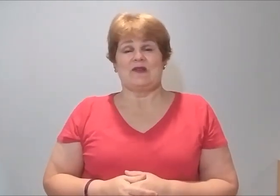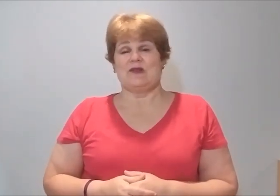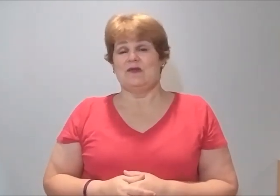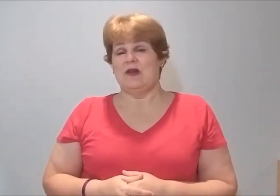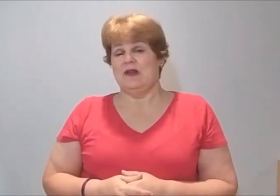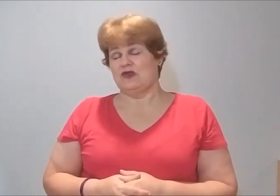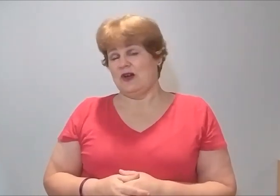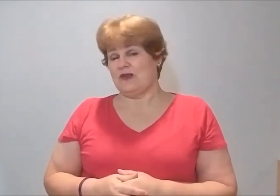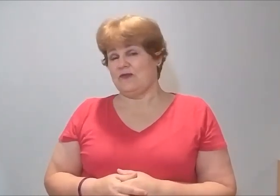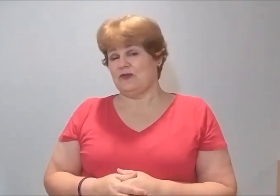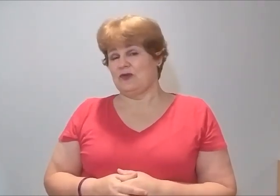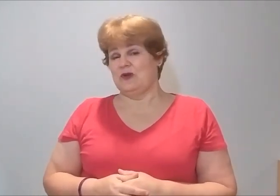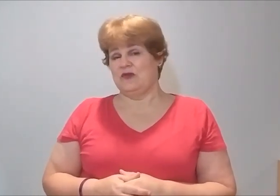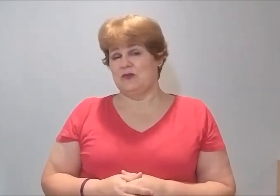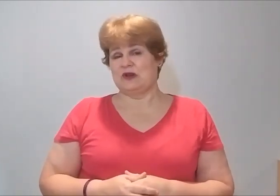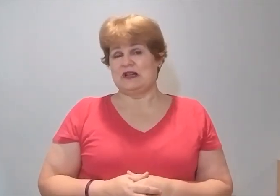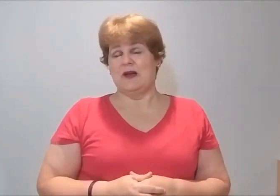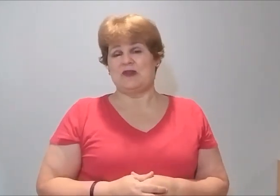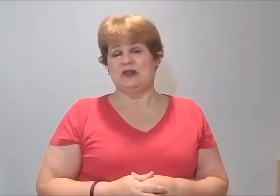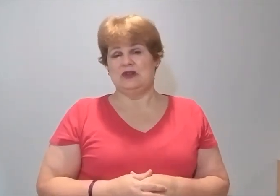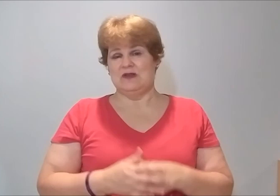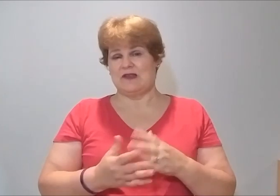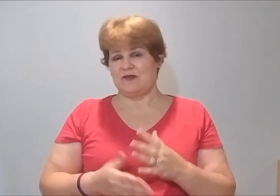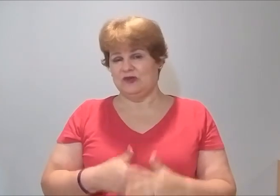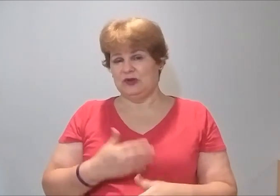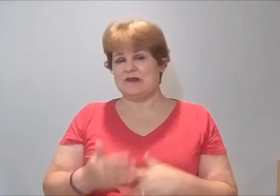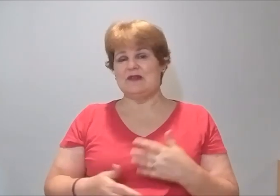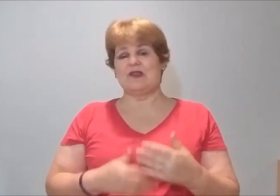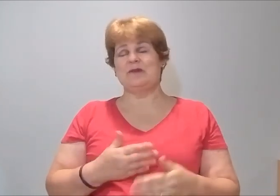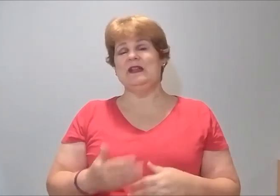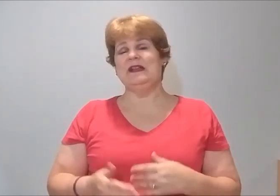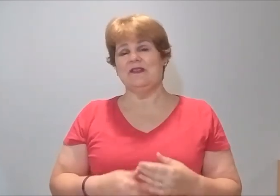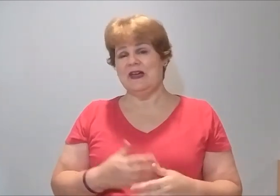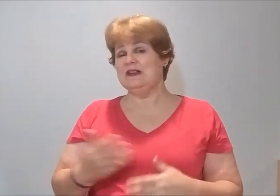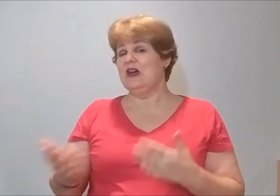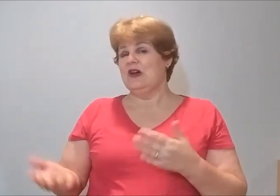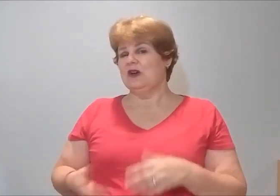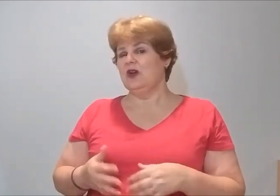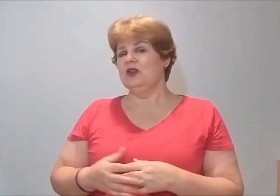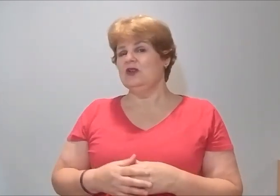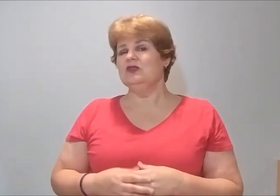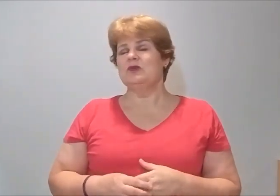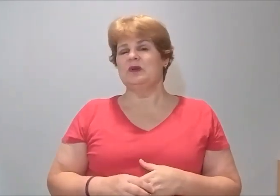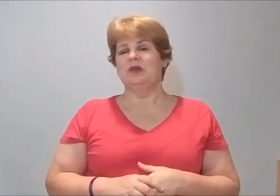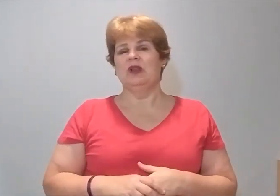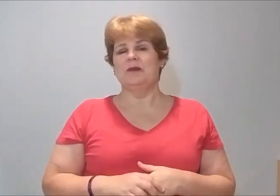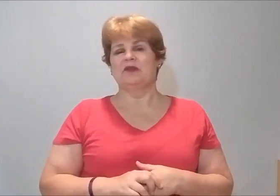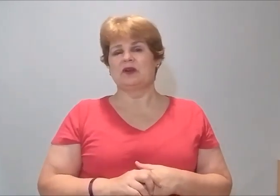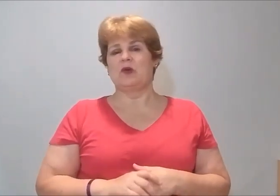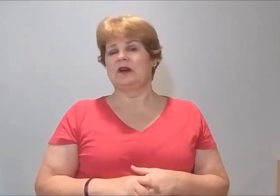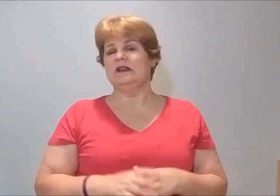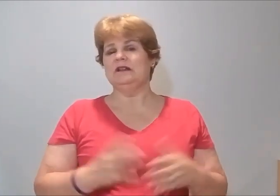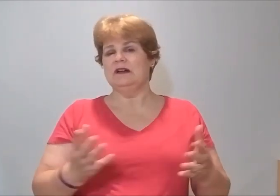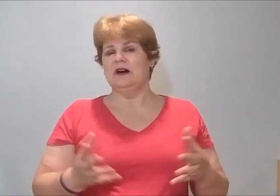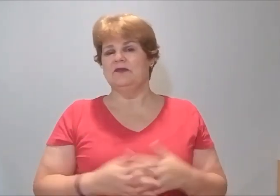So try this through a few more times until you get some fluency and speed, and then go to YouTube and pull up a recording of